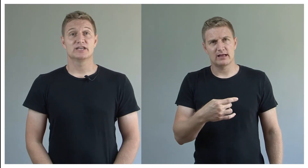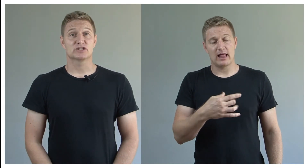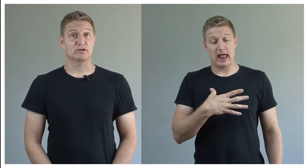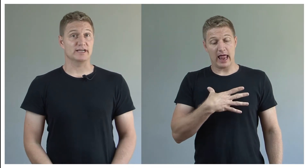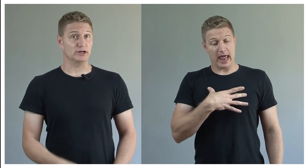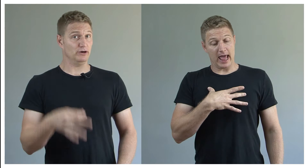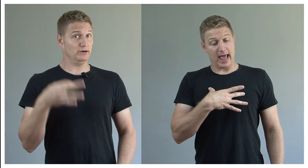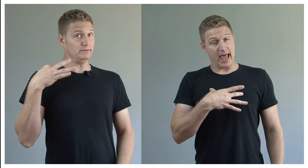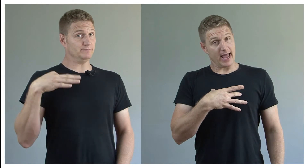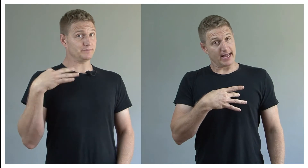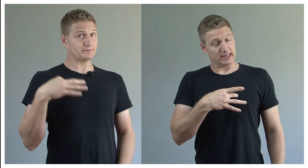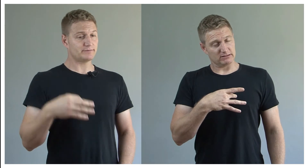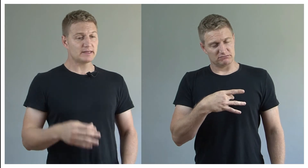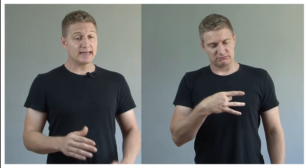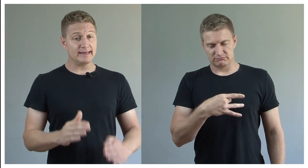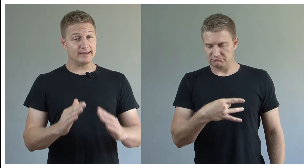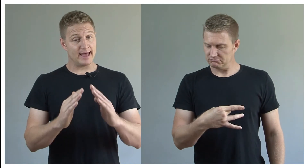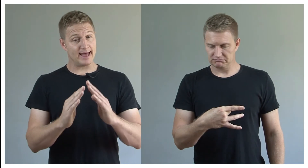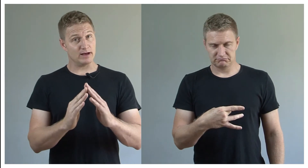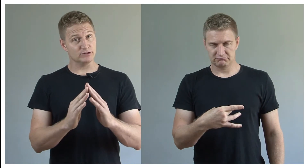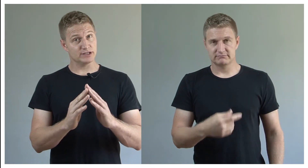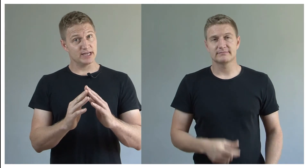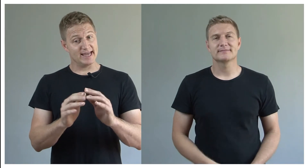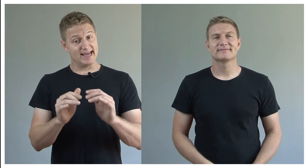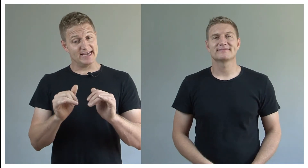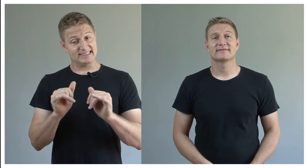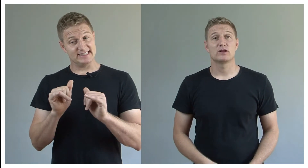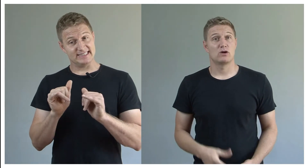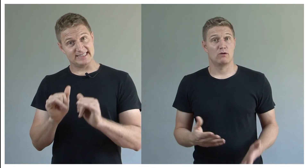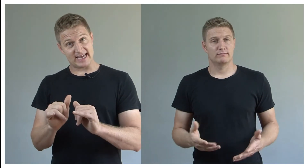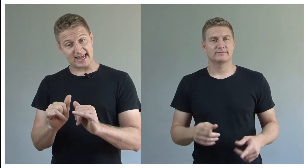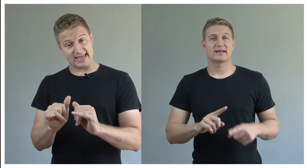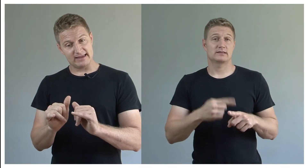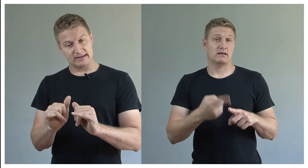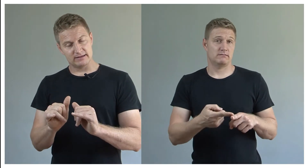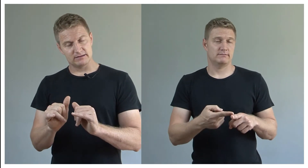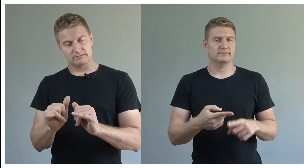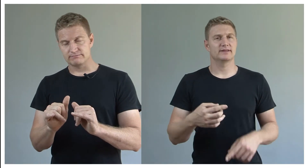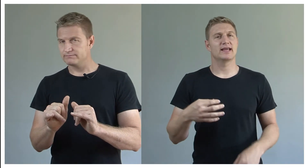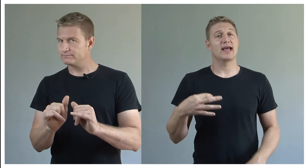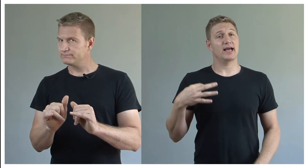So the girl, house, stay